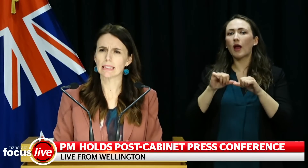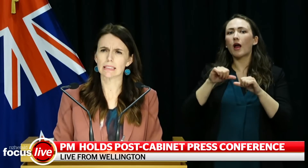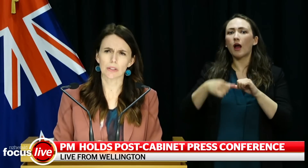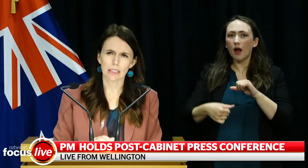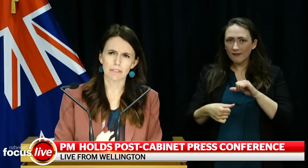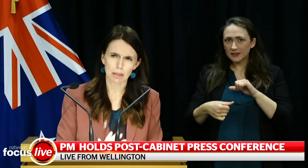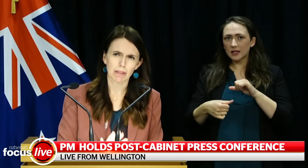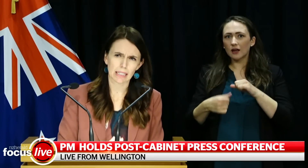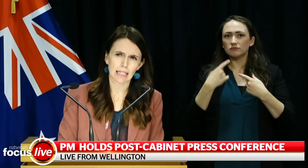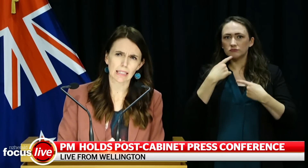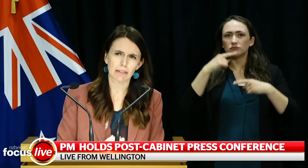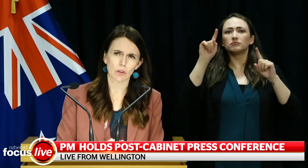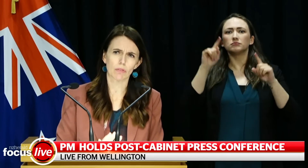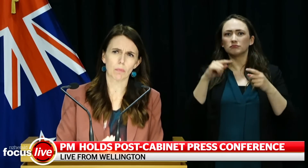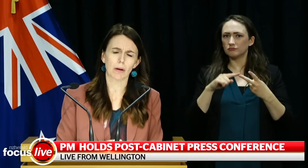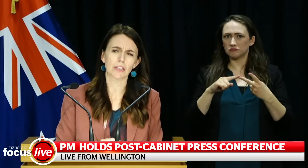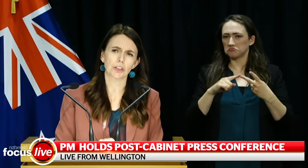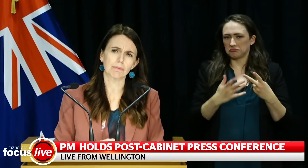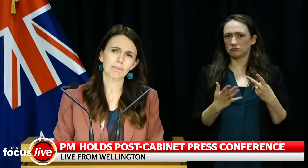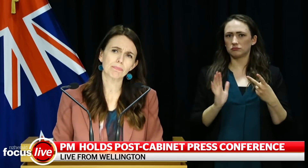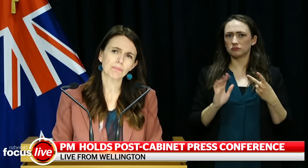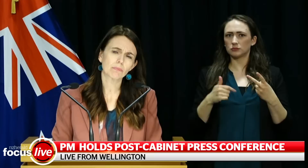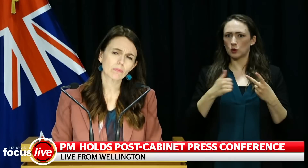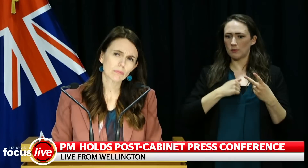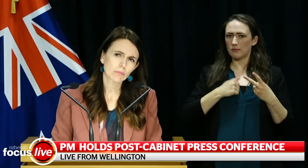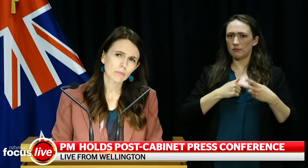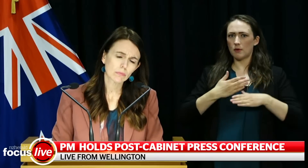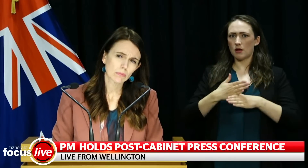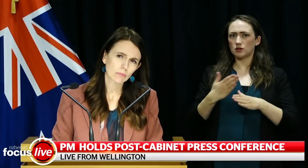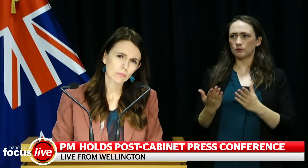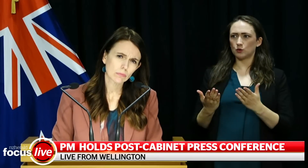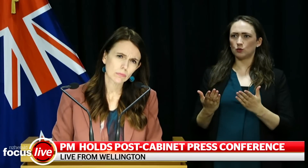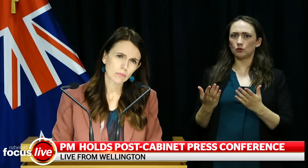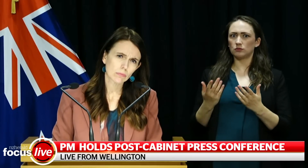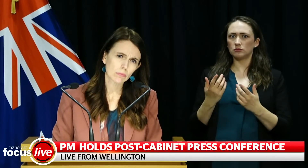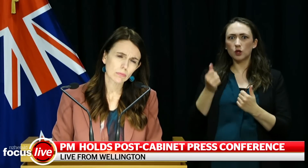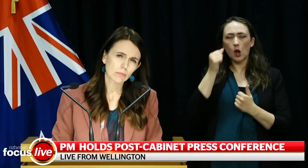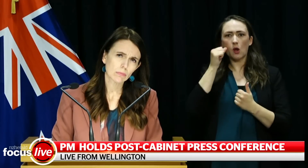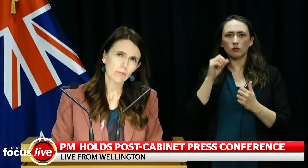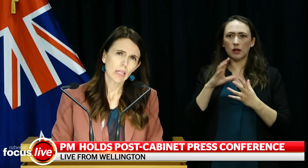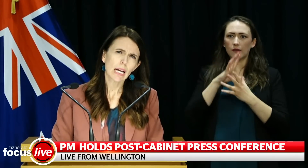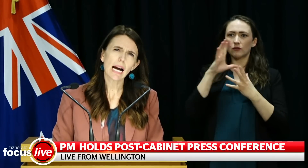aware necessarily of something at that level of operation. Even if it had been emailed to your office?